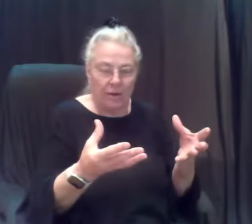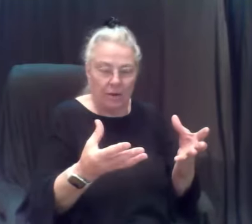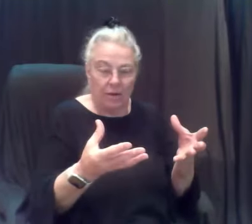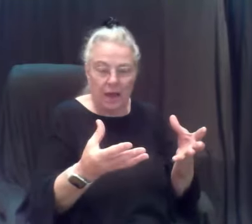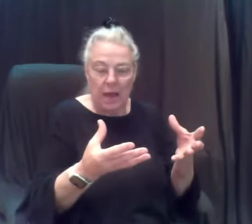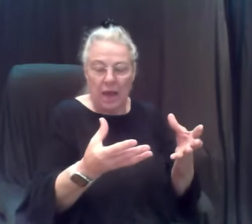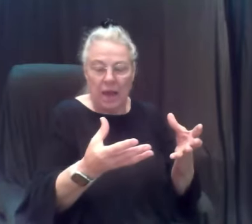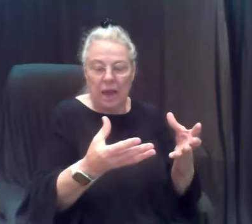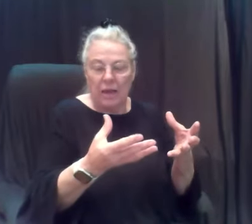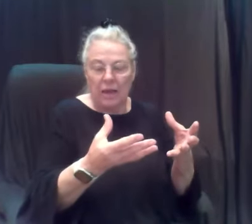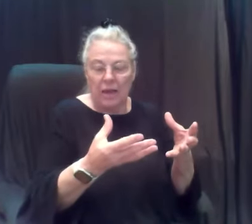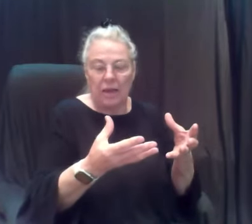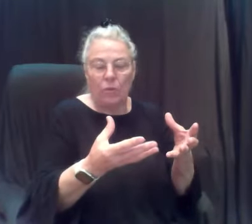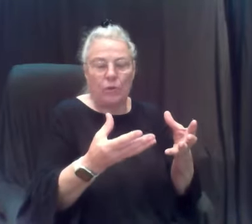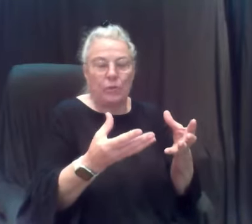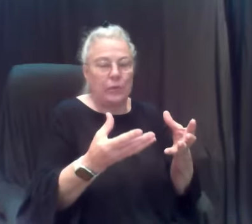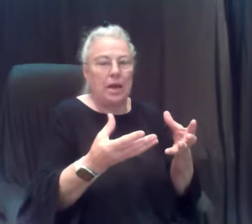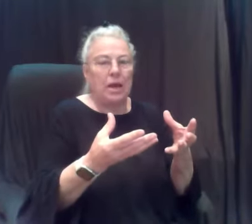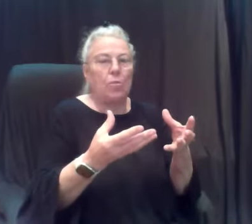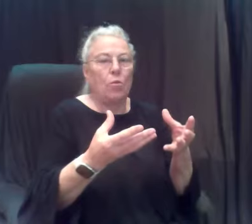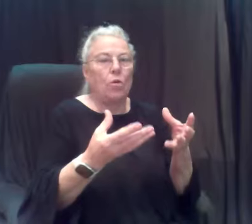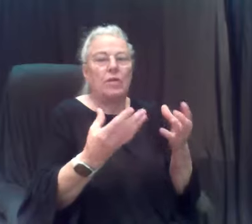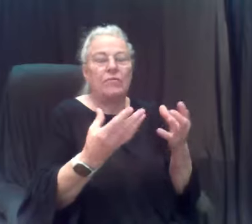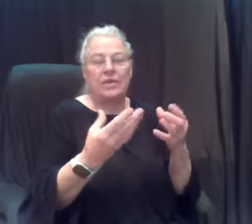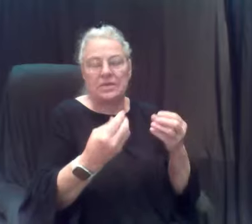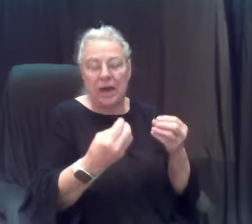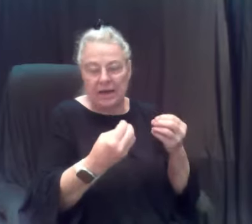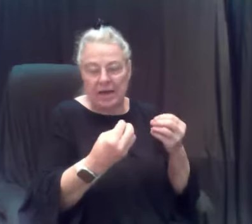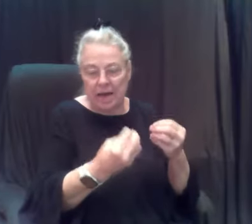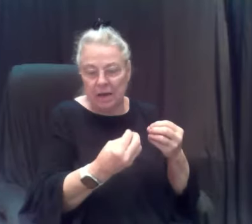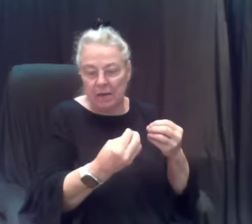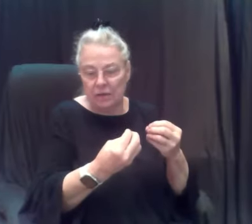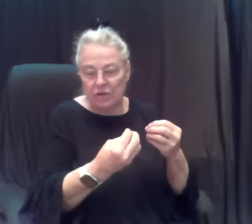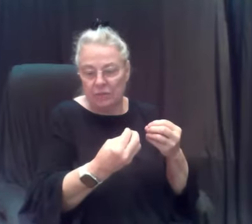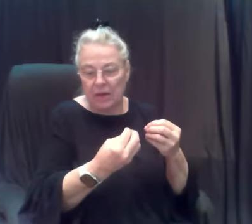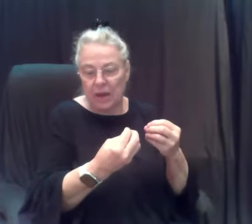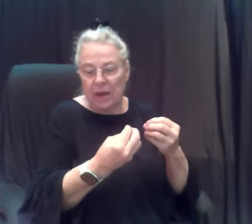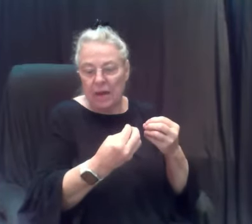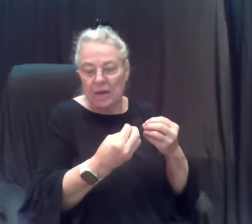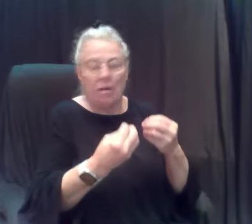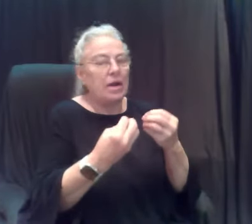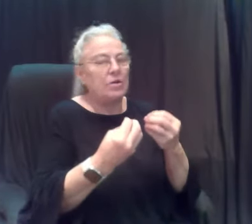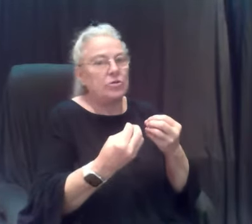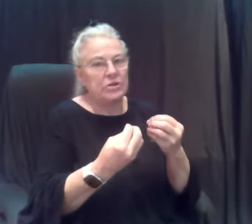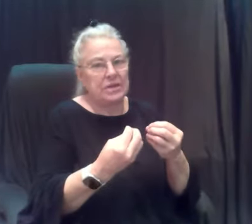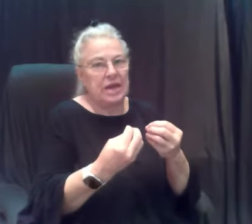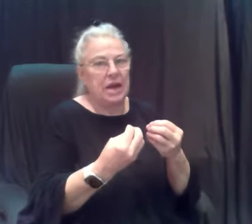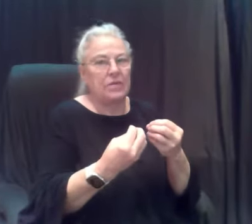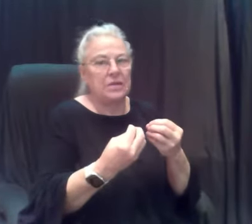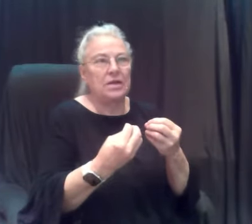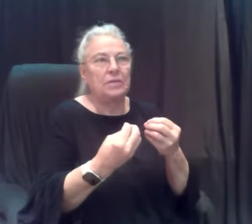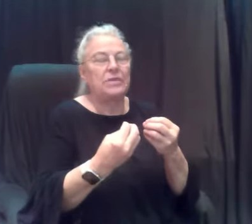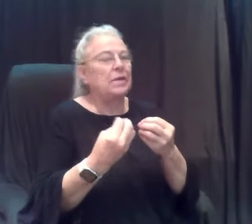vocabulary. It would be more of the signed English. Now, understand that sometimes I